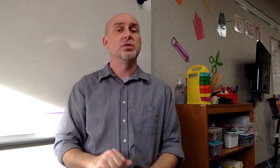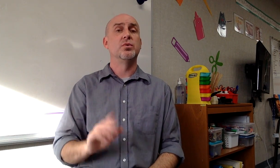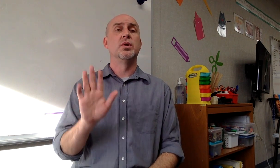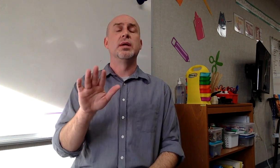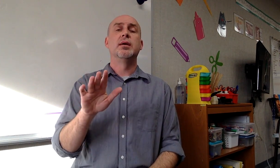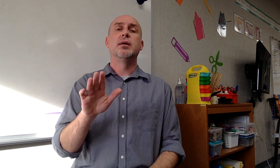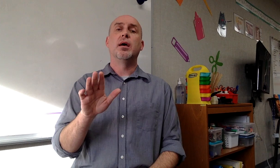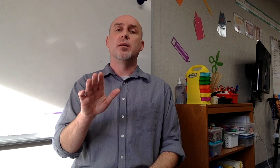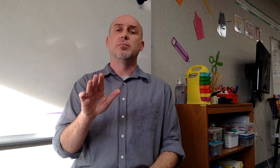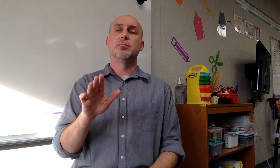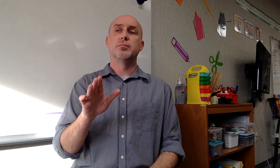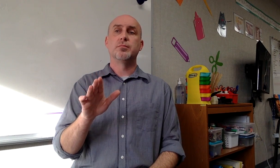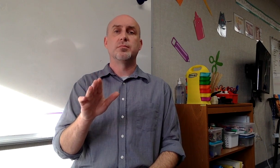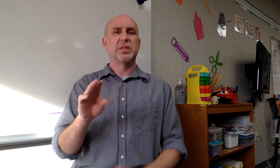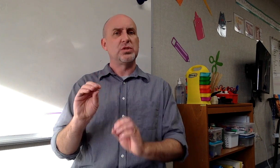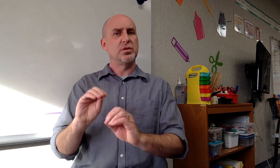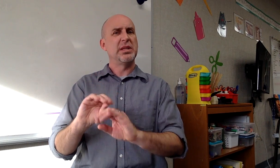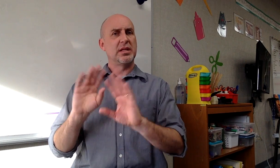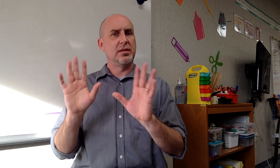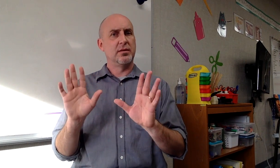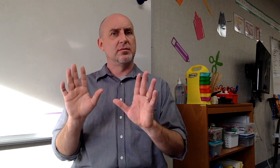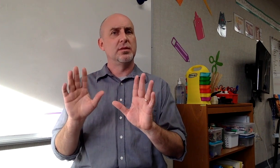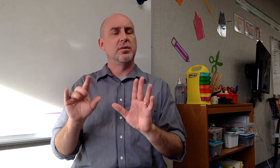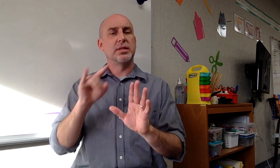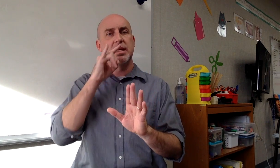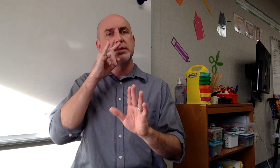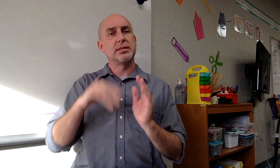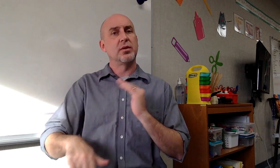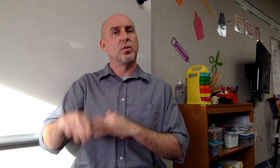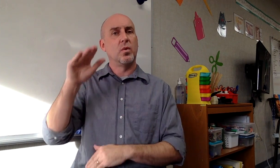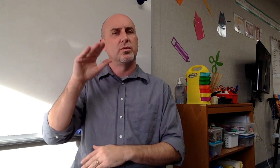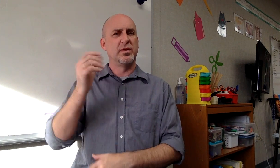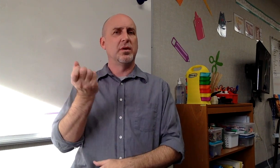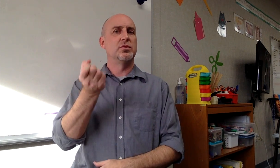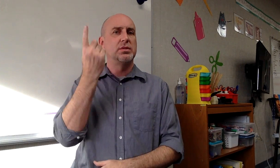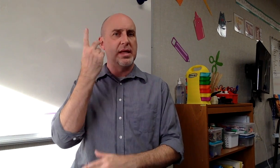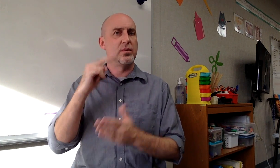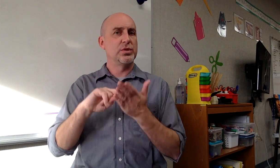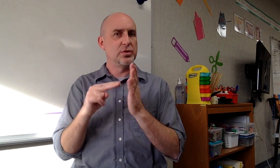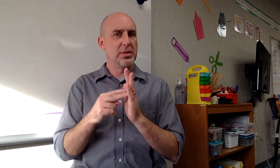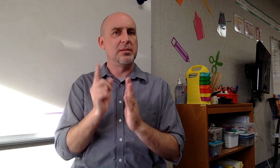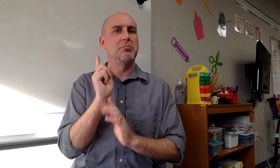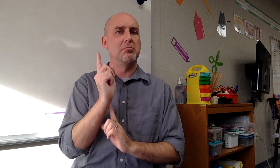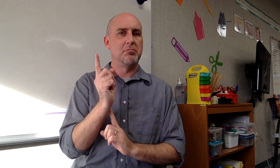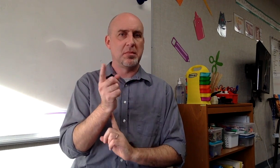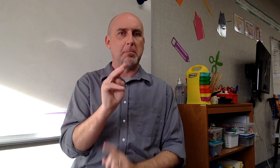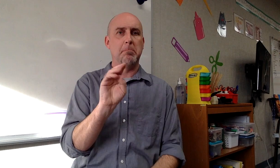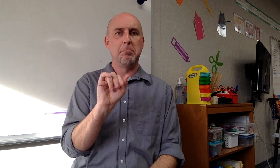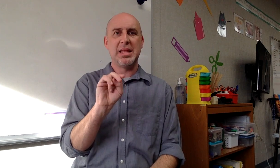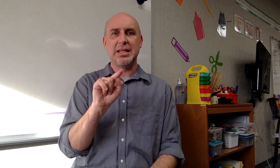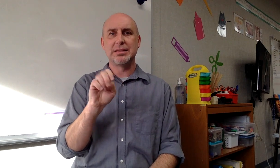too. It should be clear. The kids, as they grow older, they'll understand what you mean.